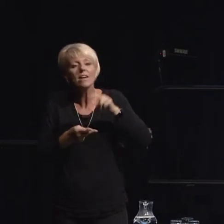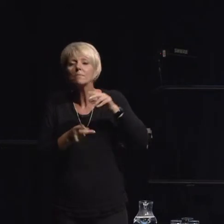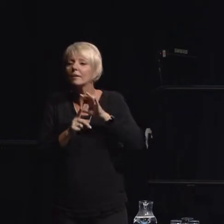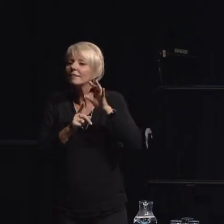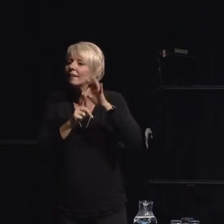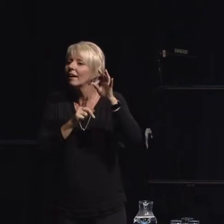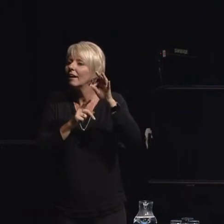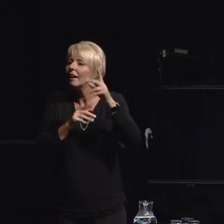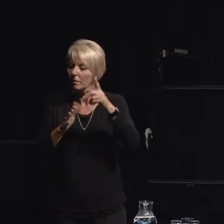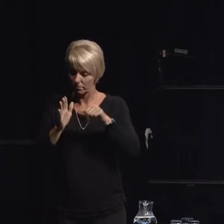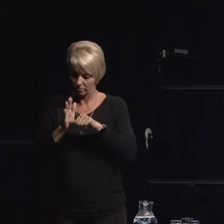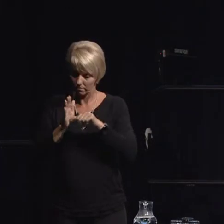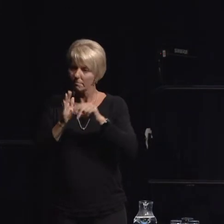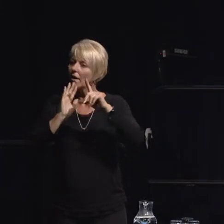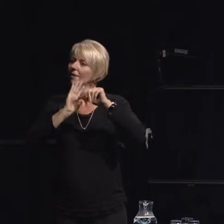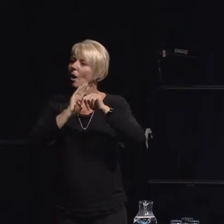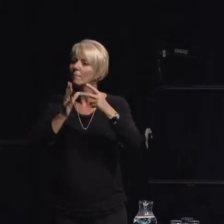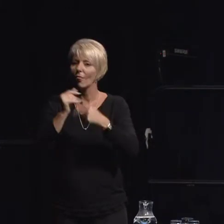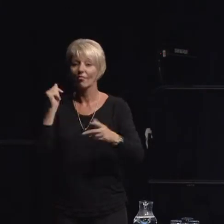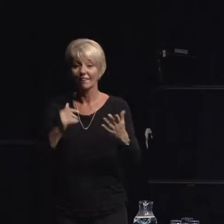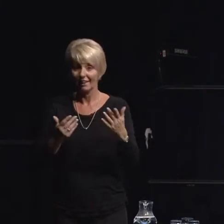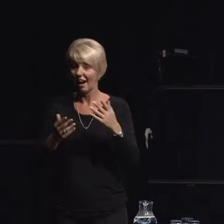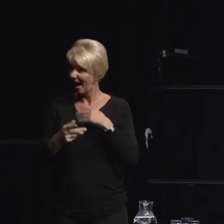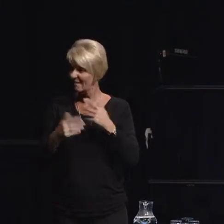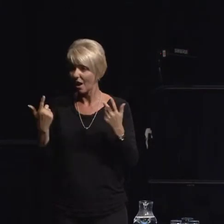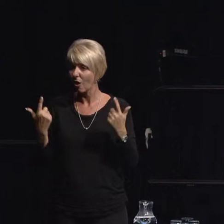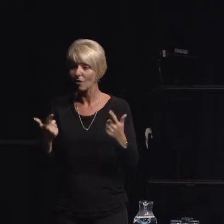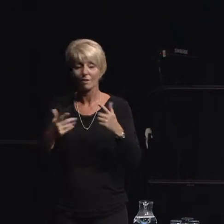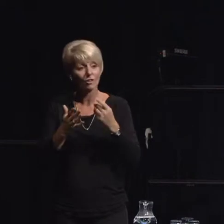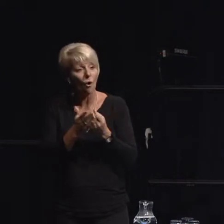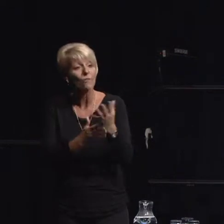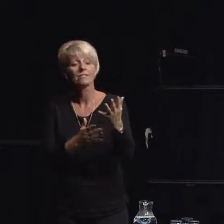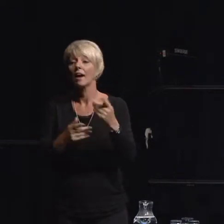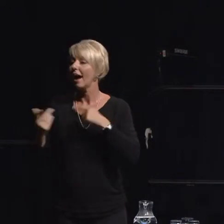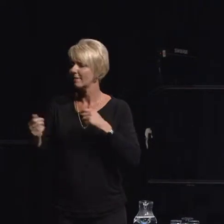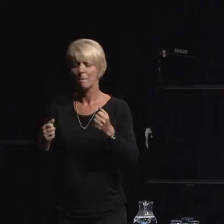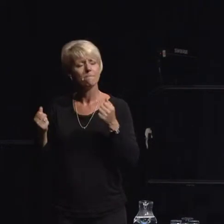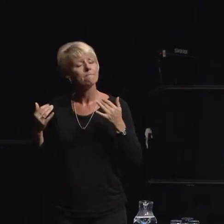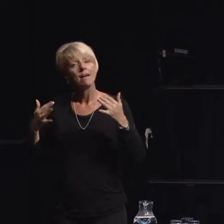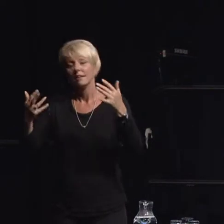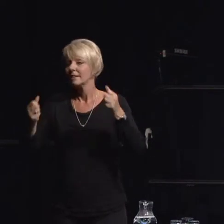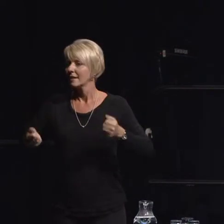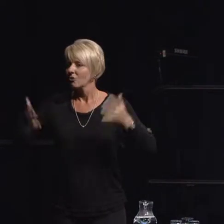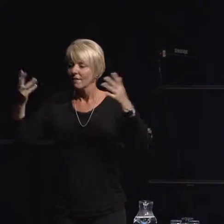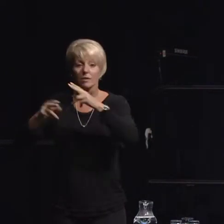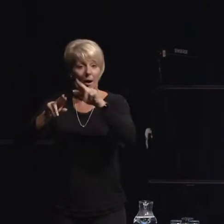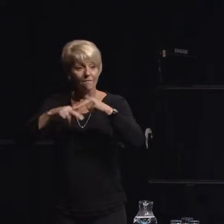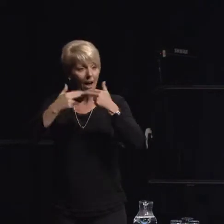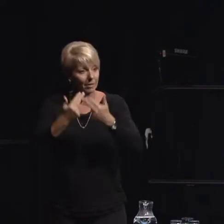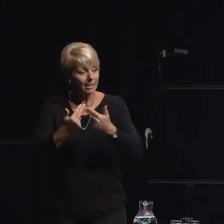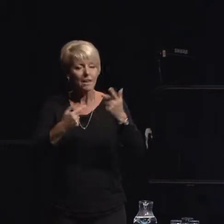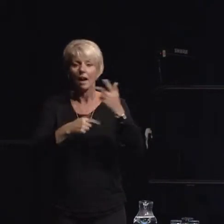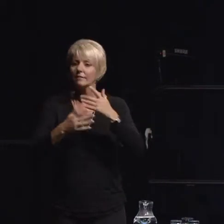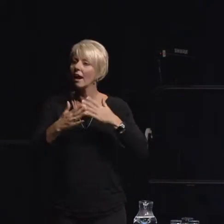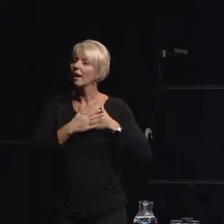costs to studying at tertiary level and as an adult, and many sacrifices are made also by your families and loved ones,